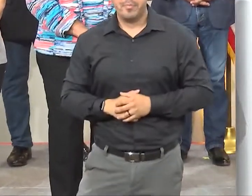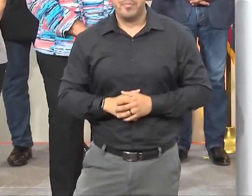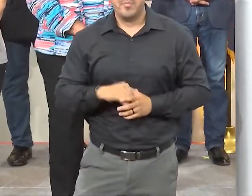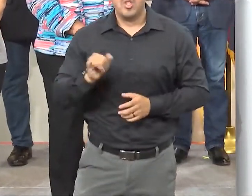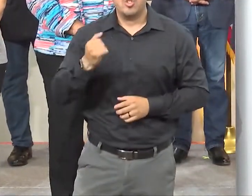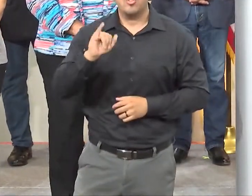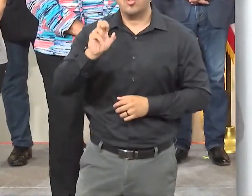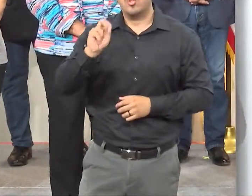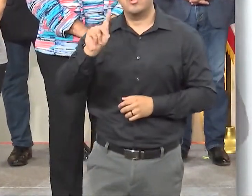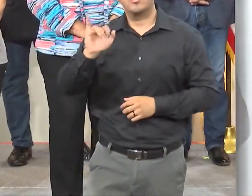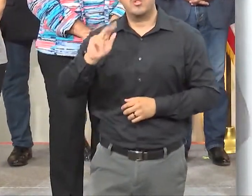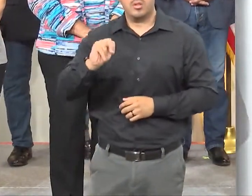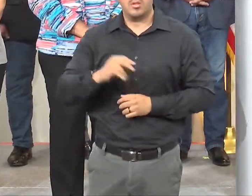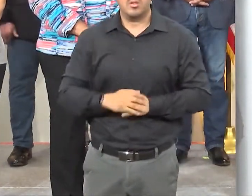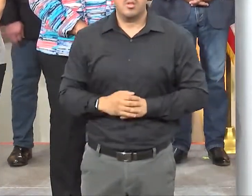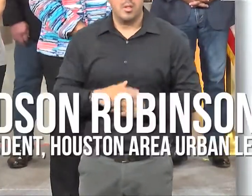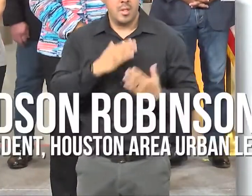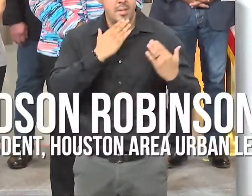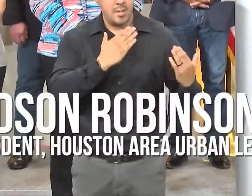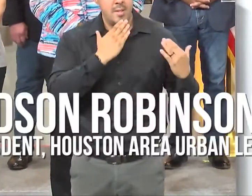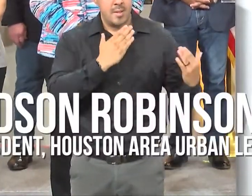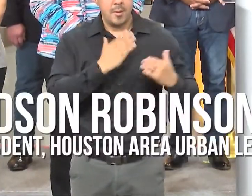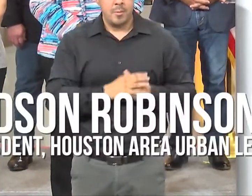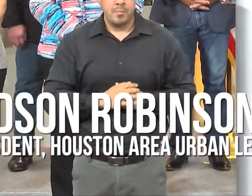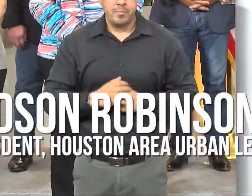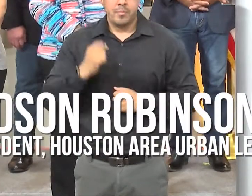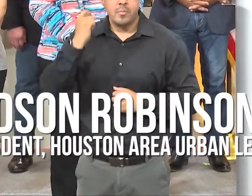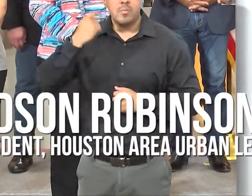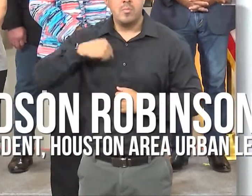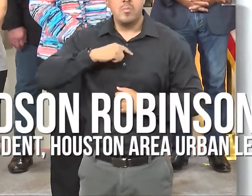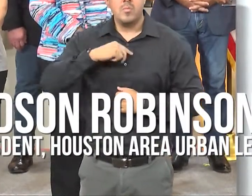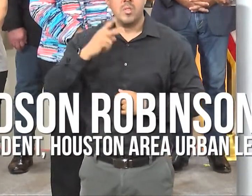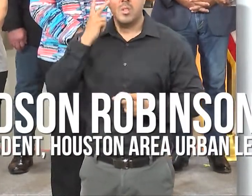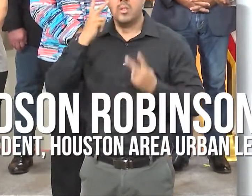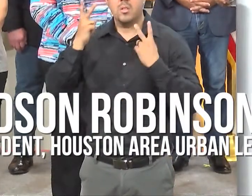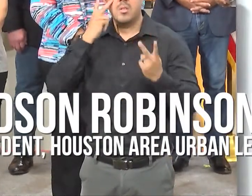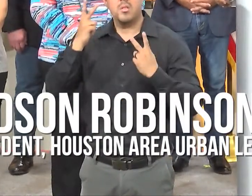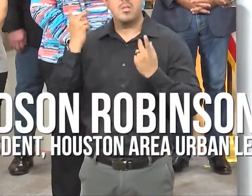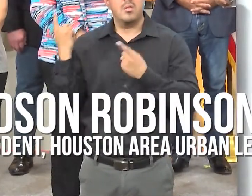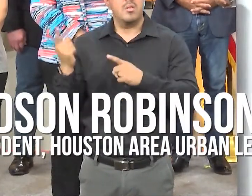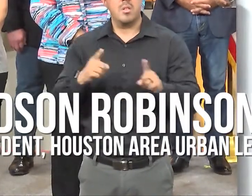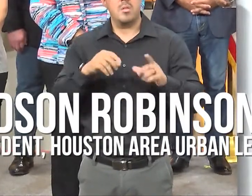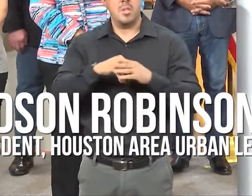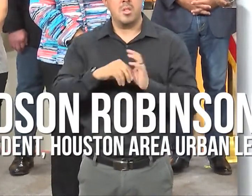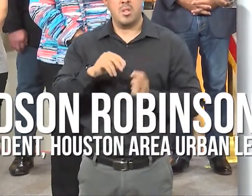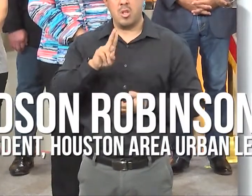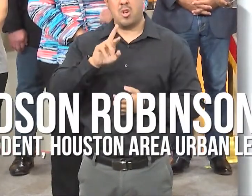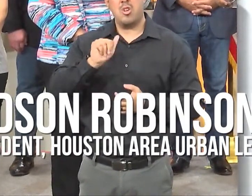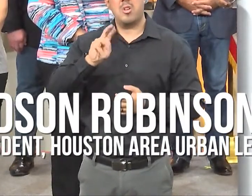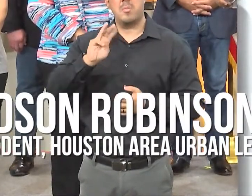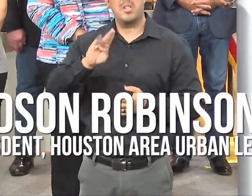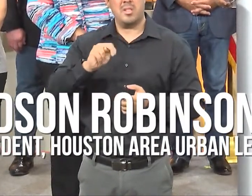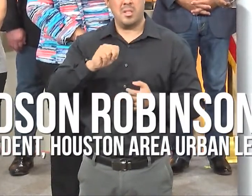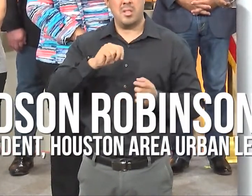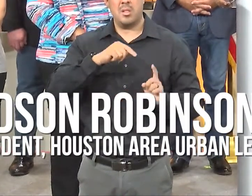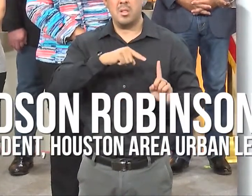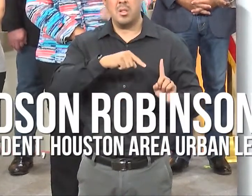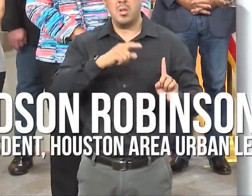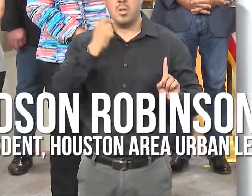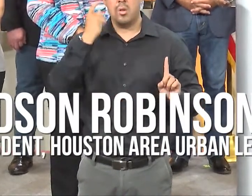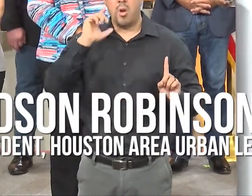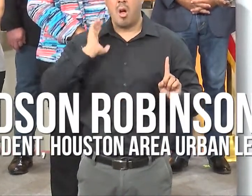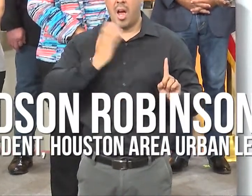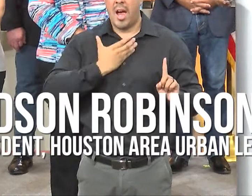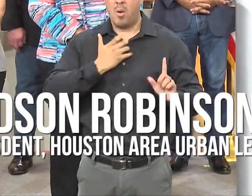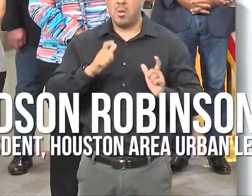Thank you, Mayor. Kind of here in the dual capacity today as president of the Urban League, of course, one of our major